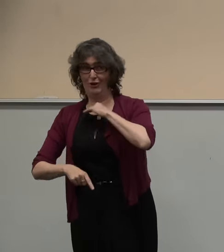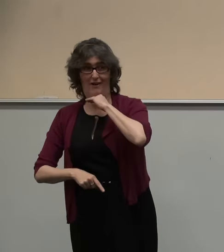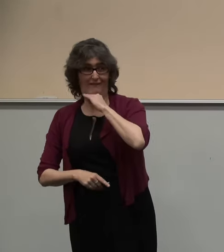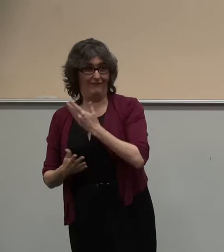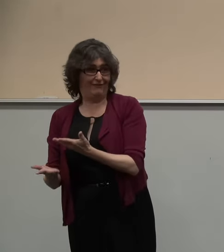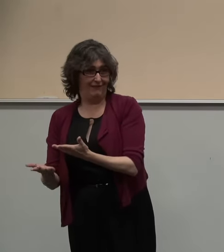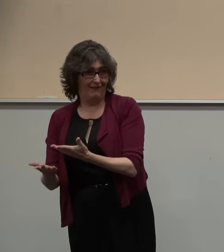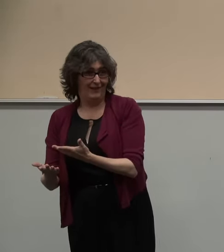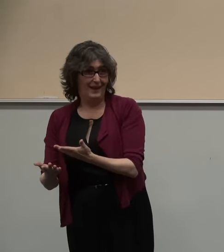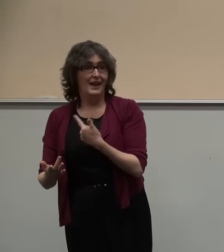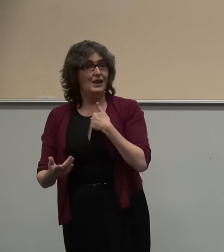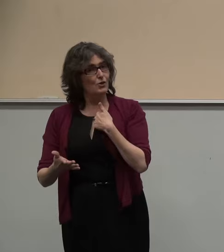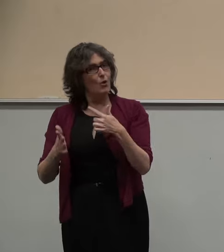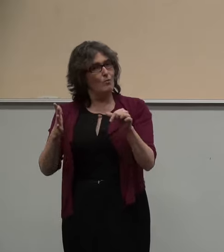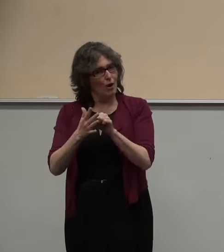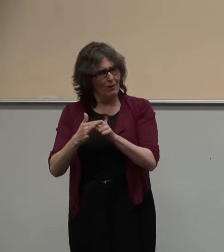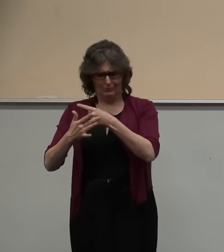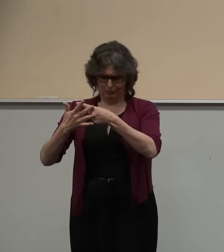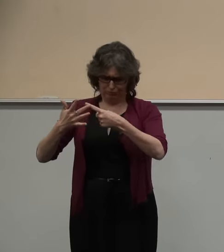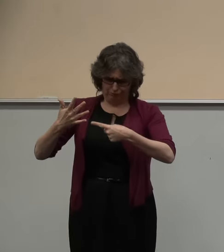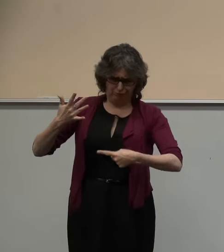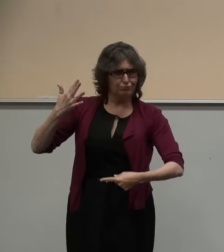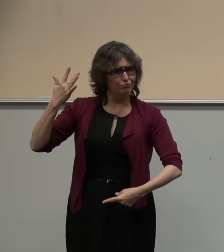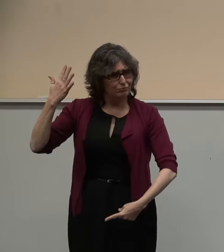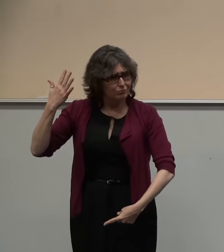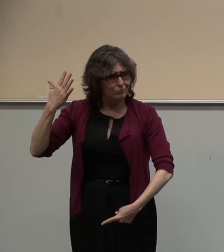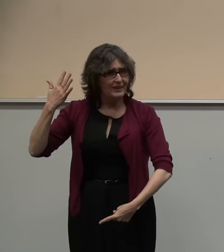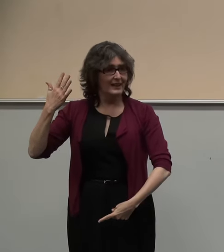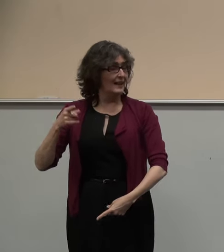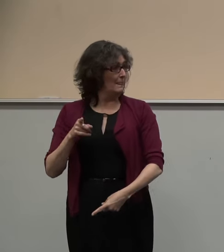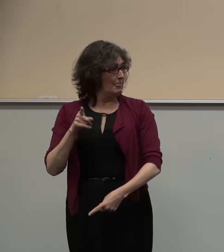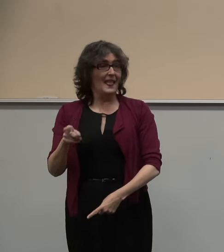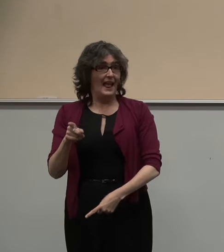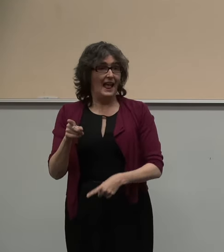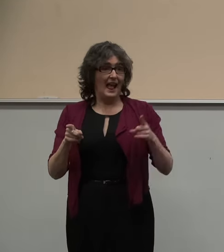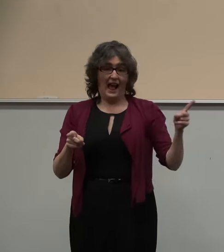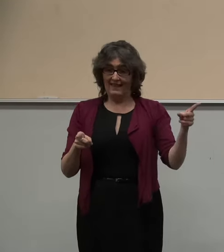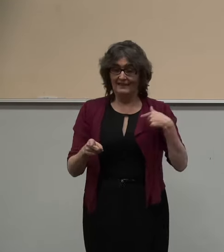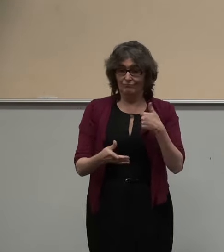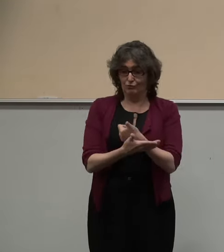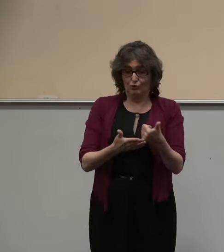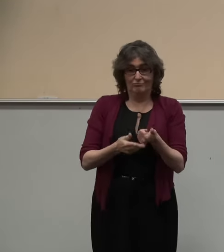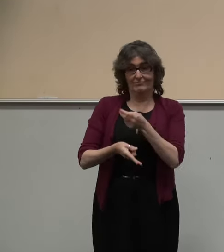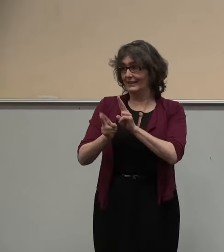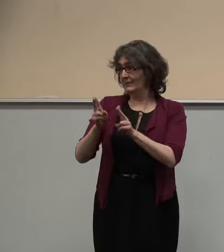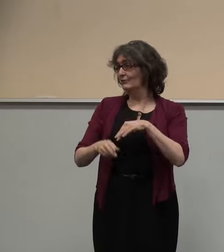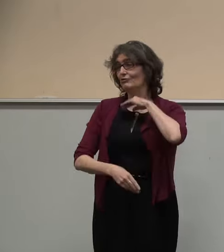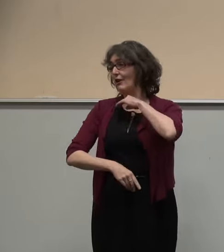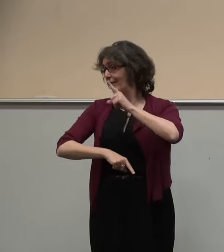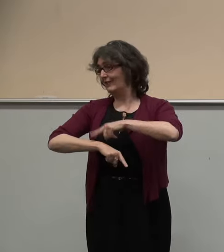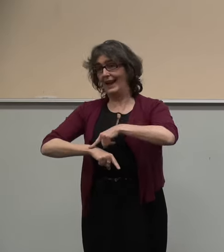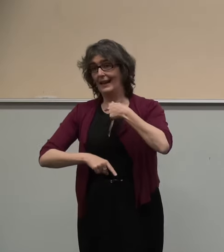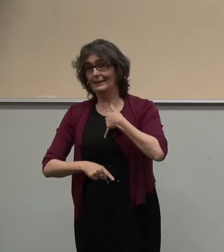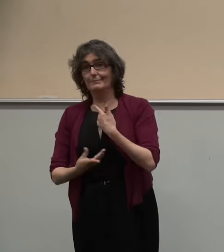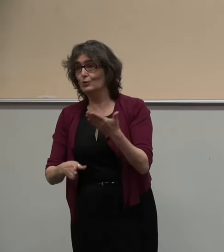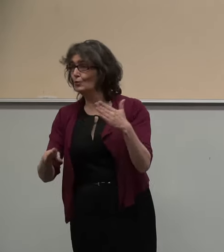problems, and then even harder to create them, not giving interpreters enough time to do the job. Moving